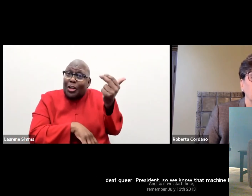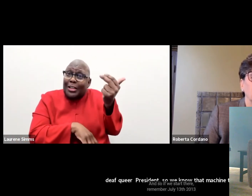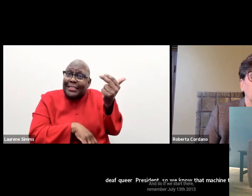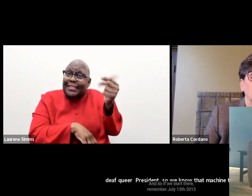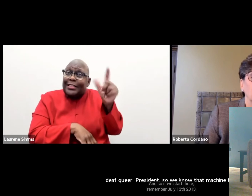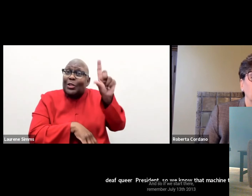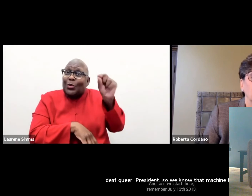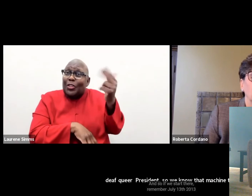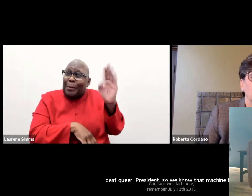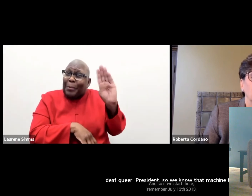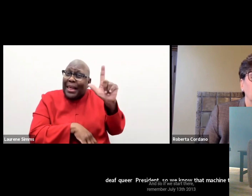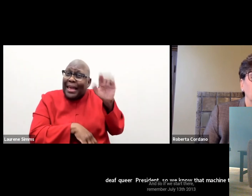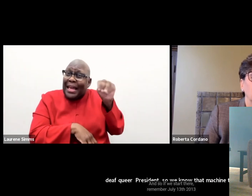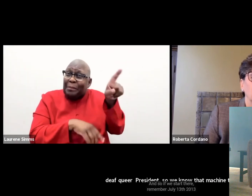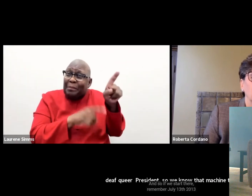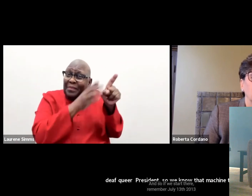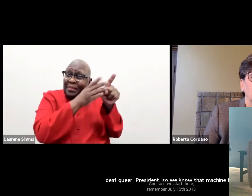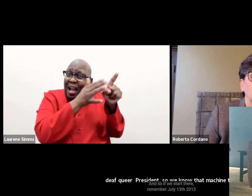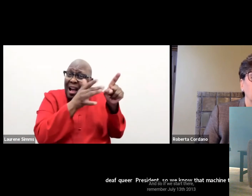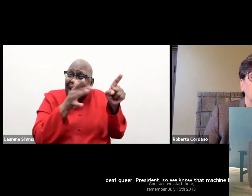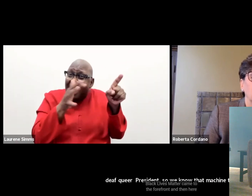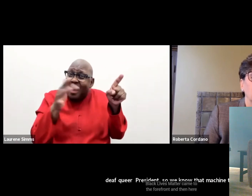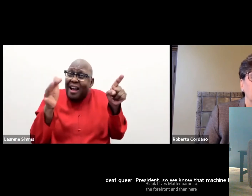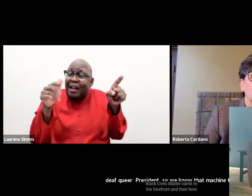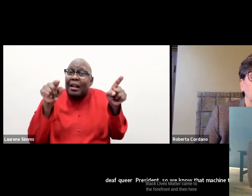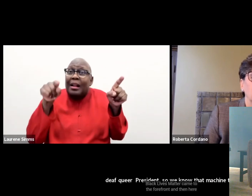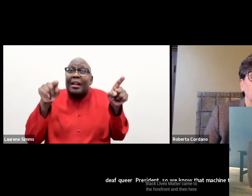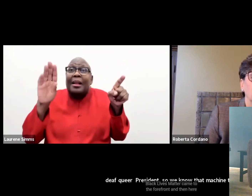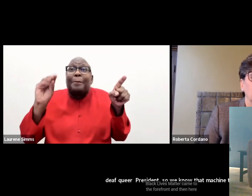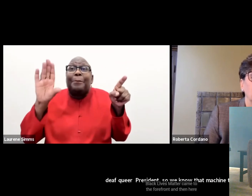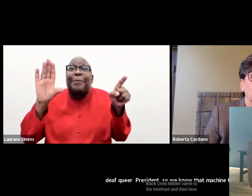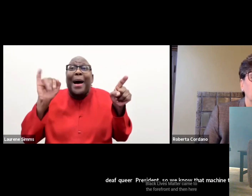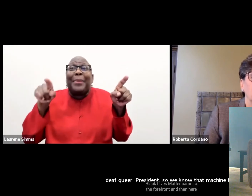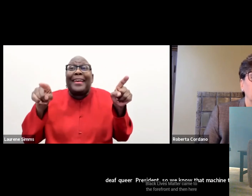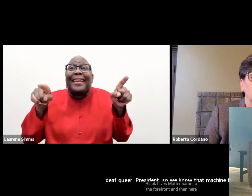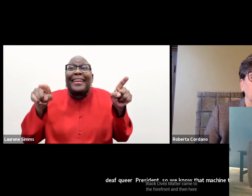And if we start here, remember July 13th, 2013.